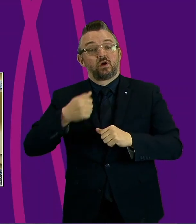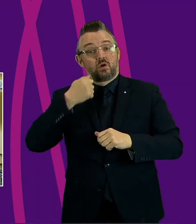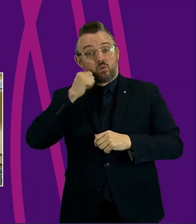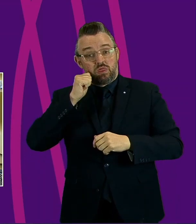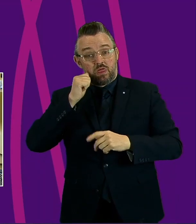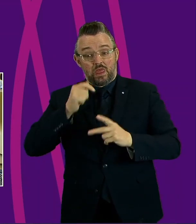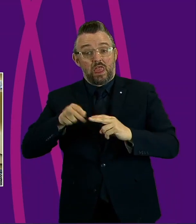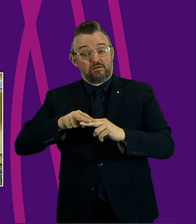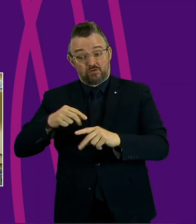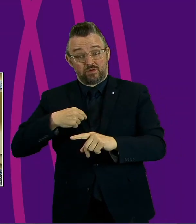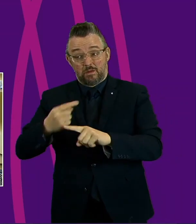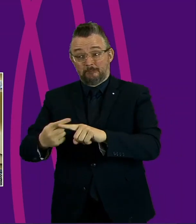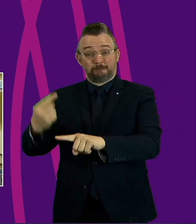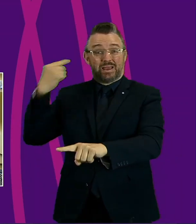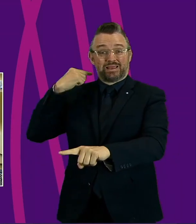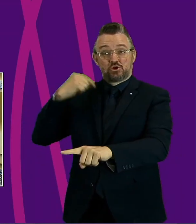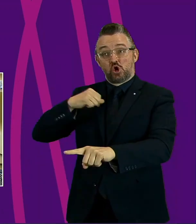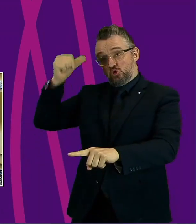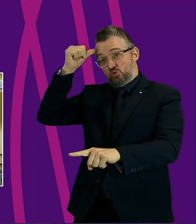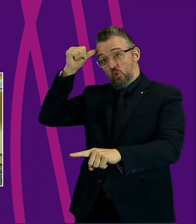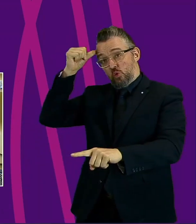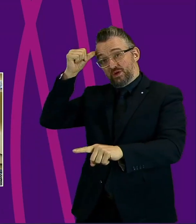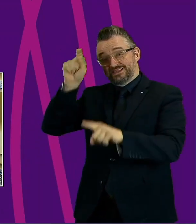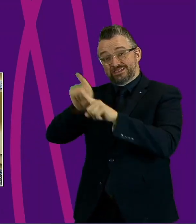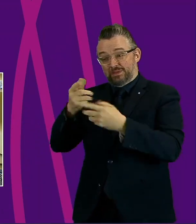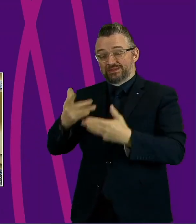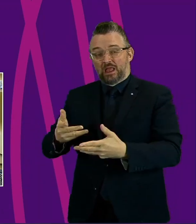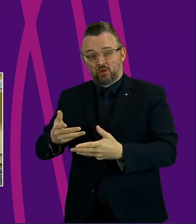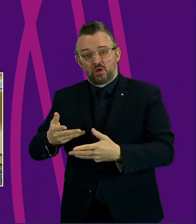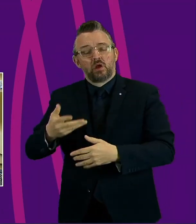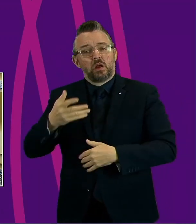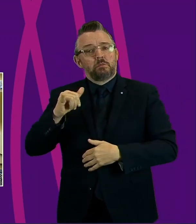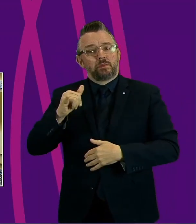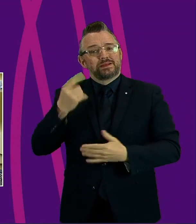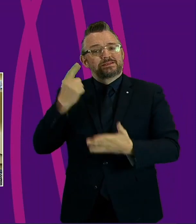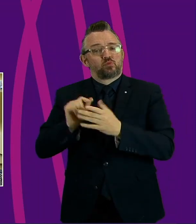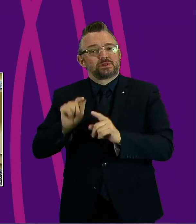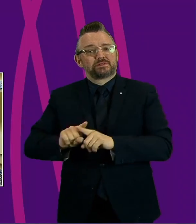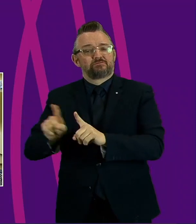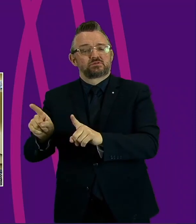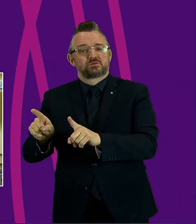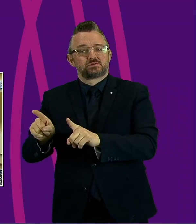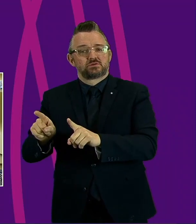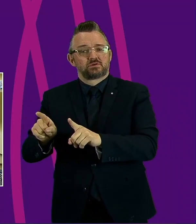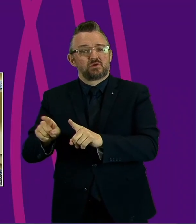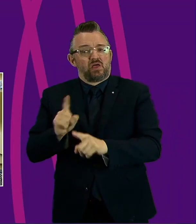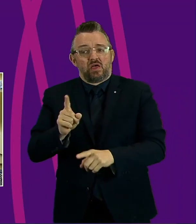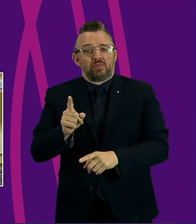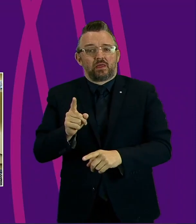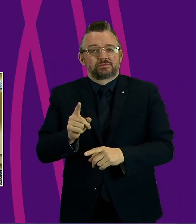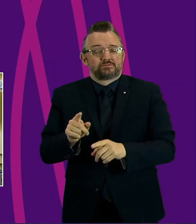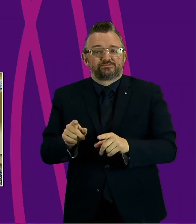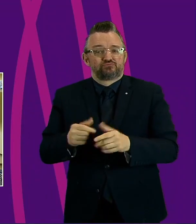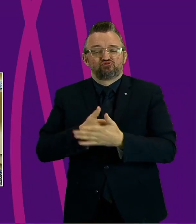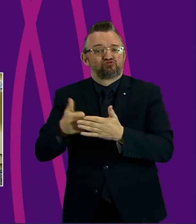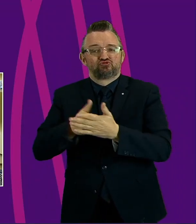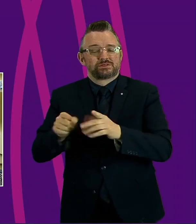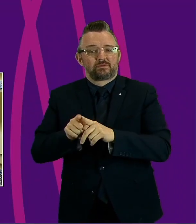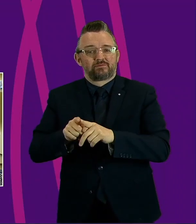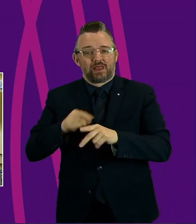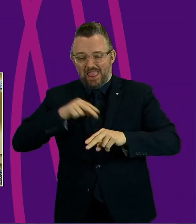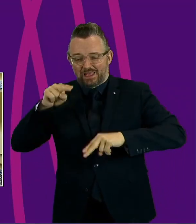had had the knowledge then that we have now, we may have taken different decisions. That will be an inevitable part of assessing how